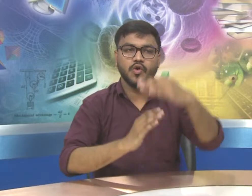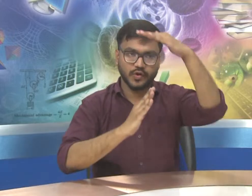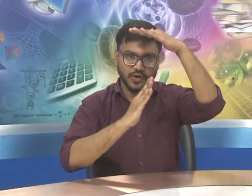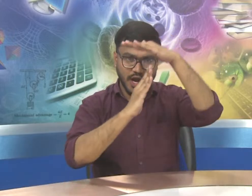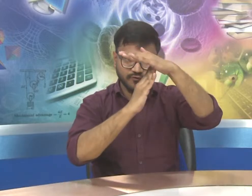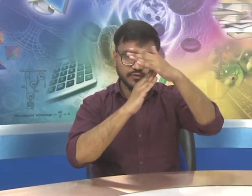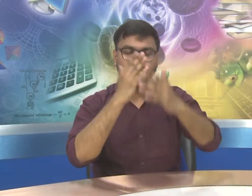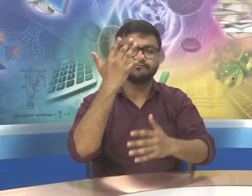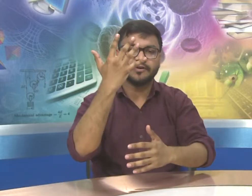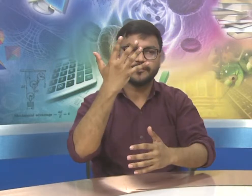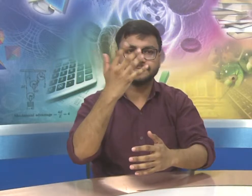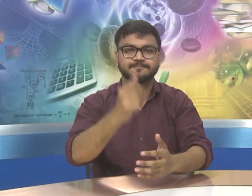Let's take a short break.